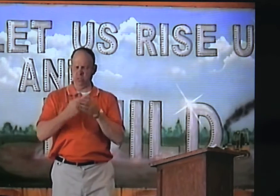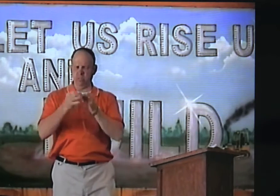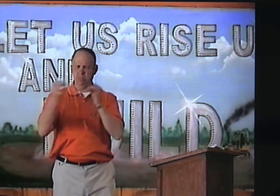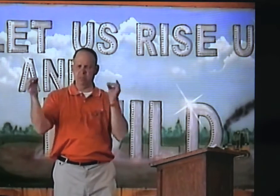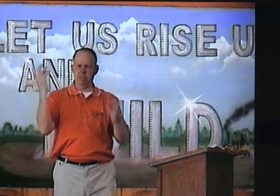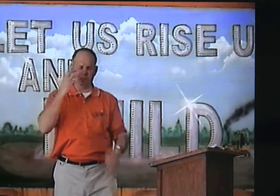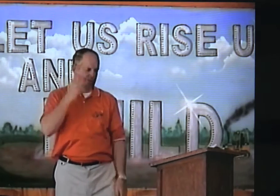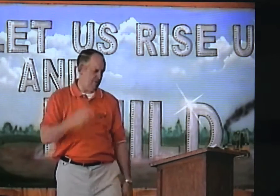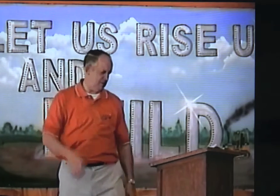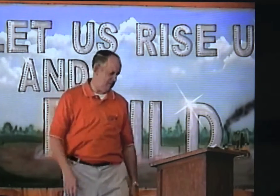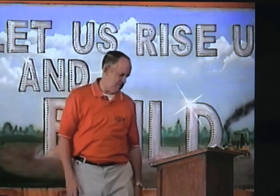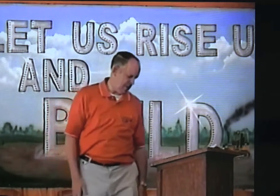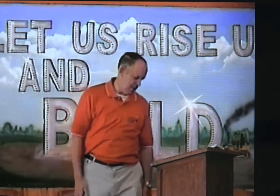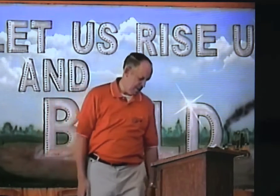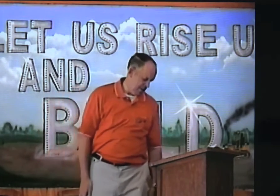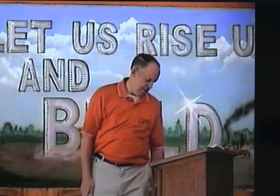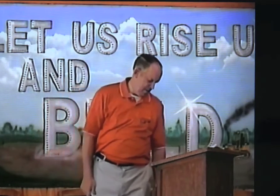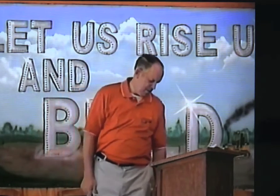Not angry. Send it a time back.